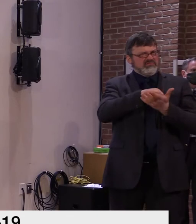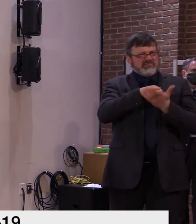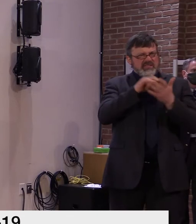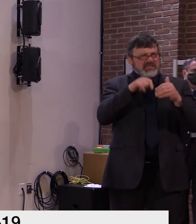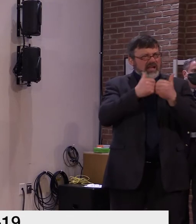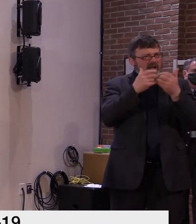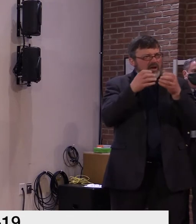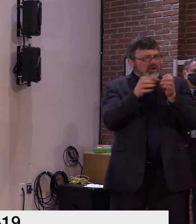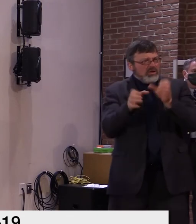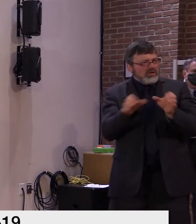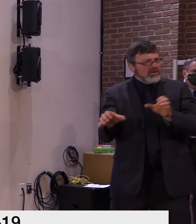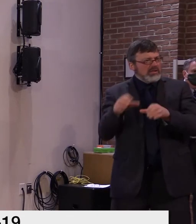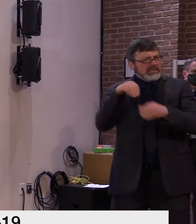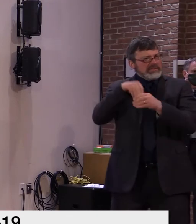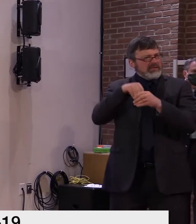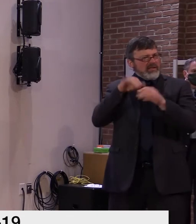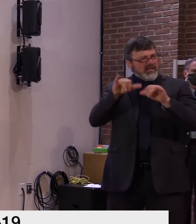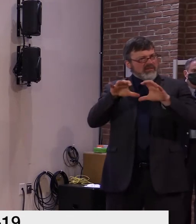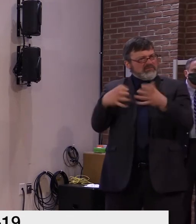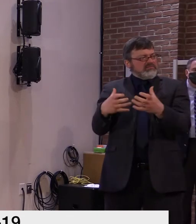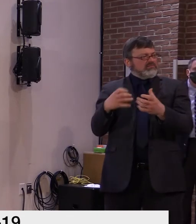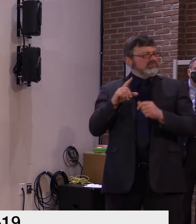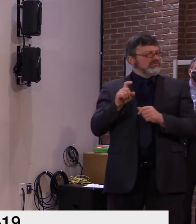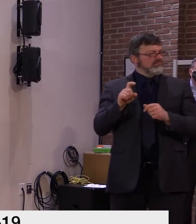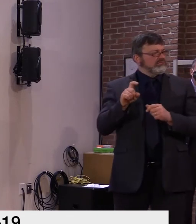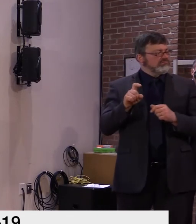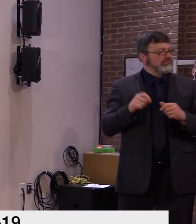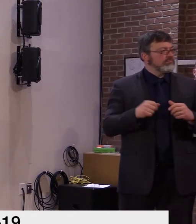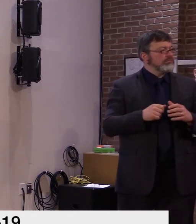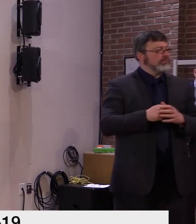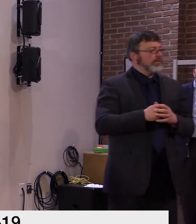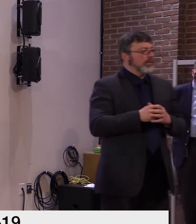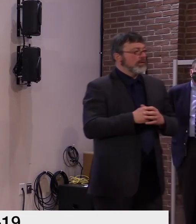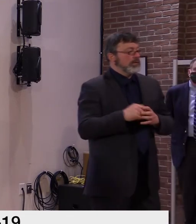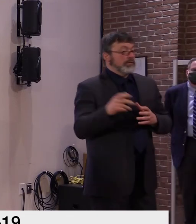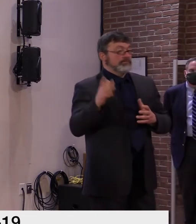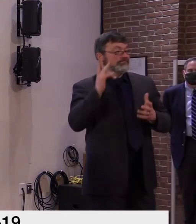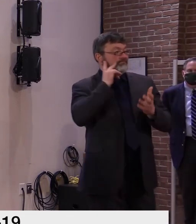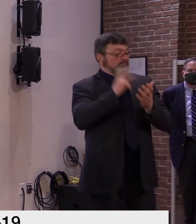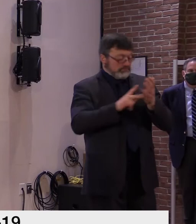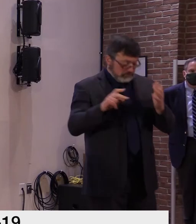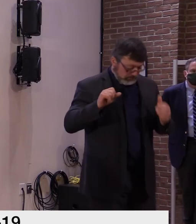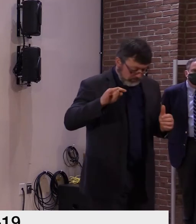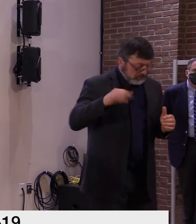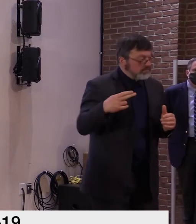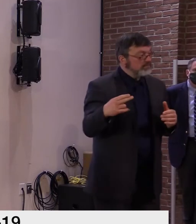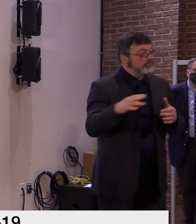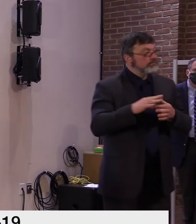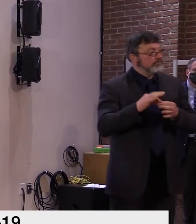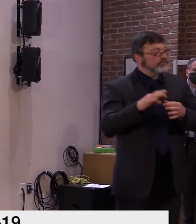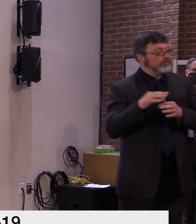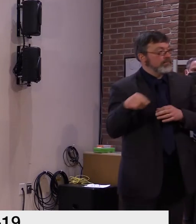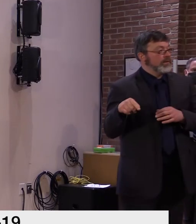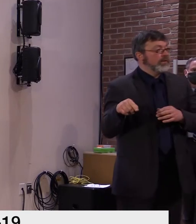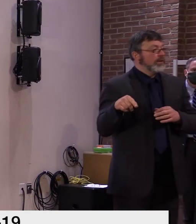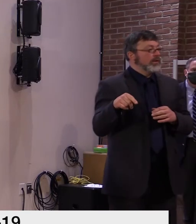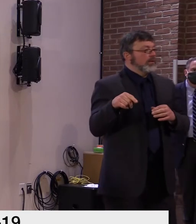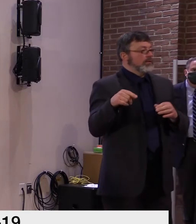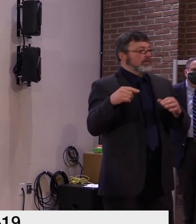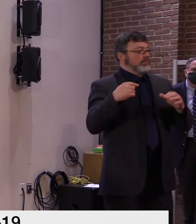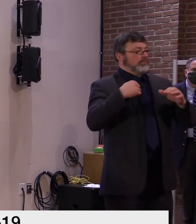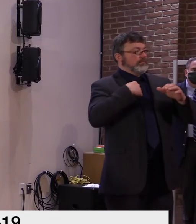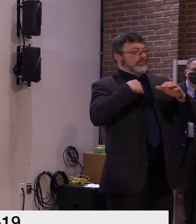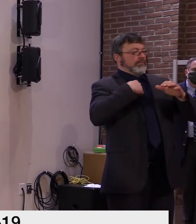Health Department website right now, of what we consider high-risk conditions that will be